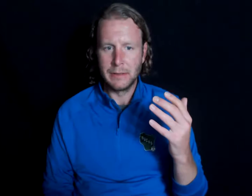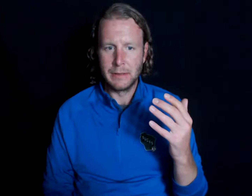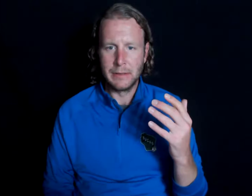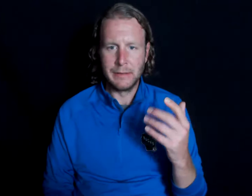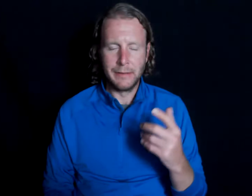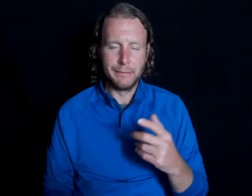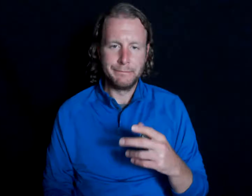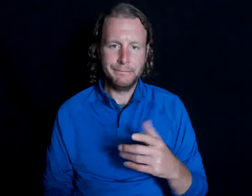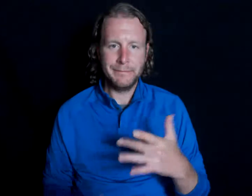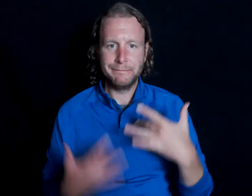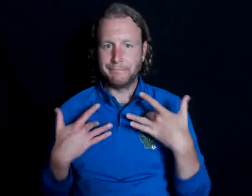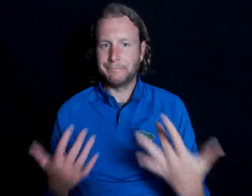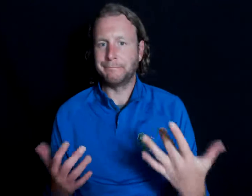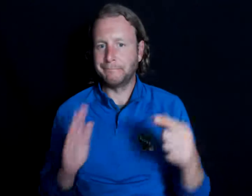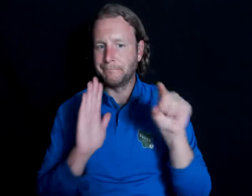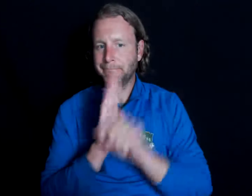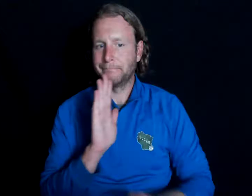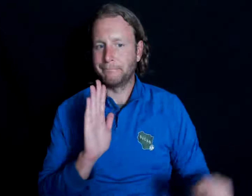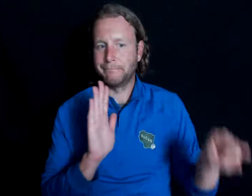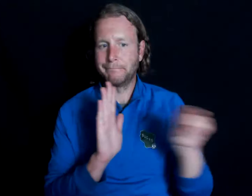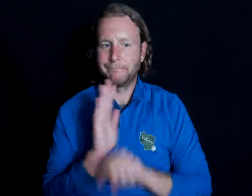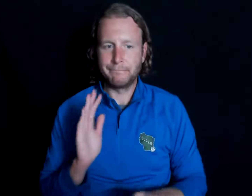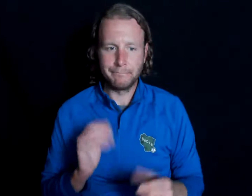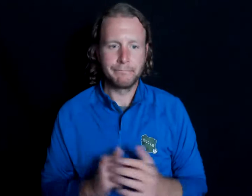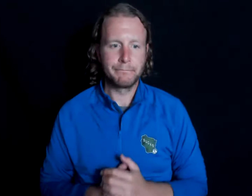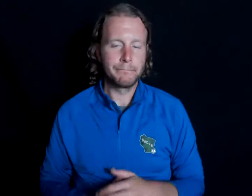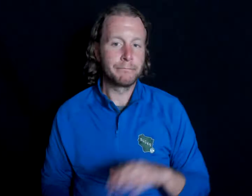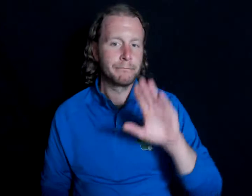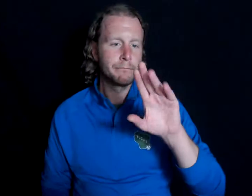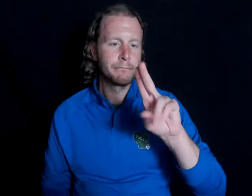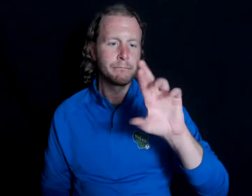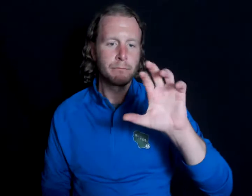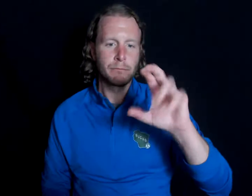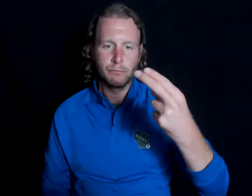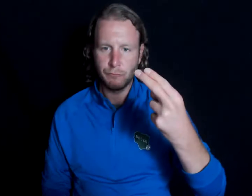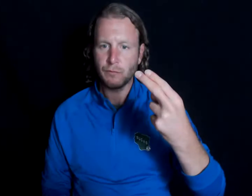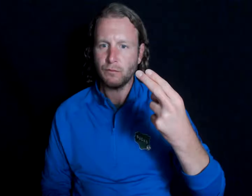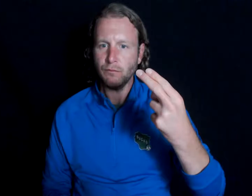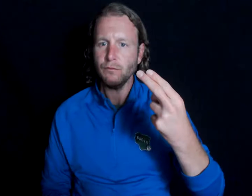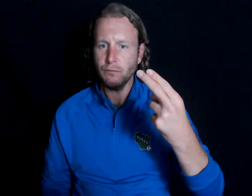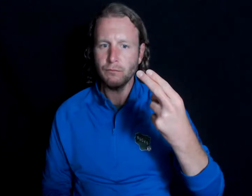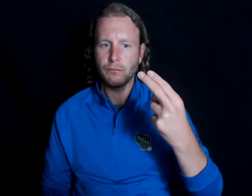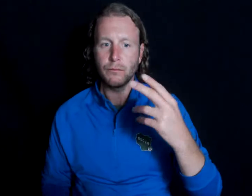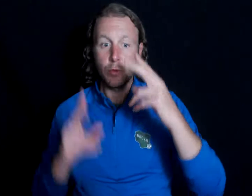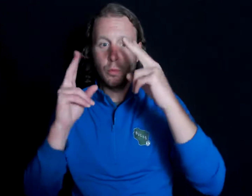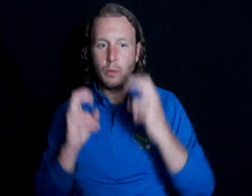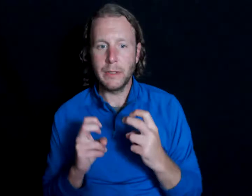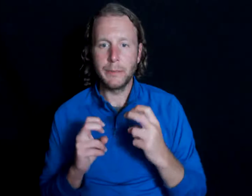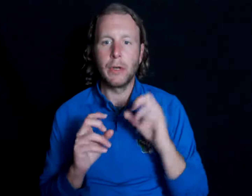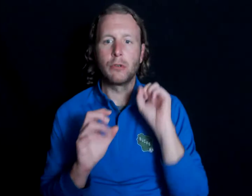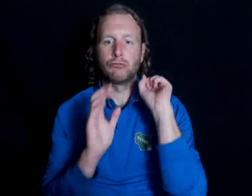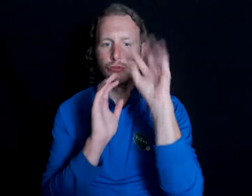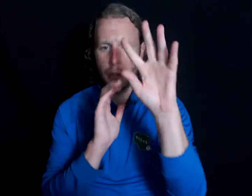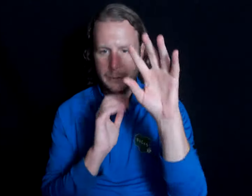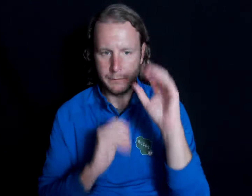and pessimistically. Birch with a nice ball. But there's always going to be another time, right? That's